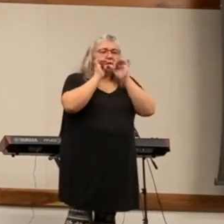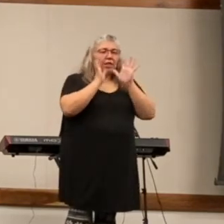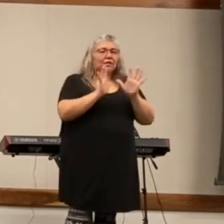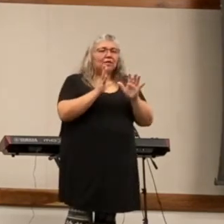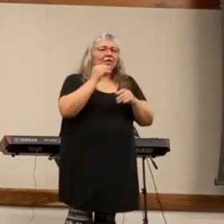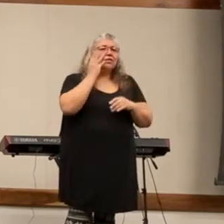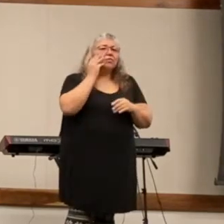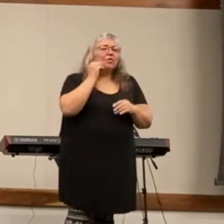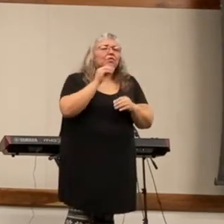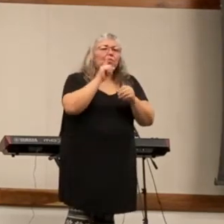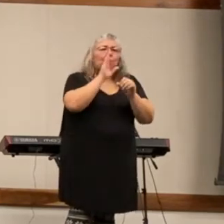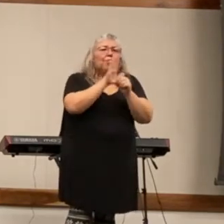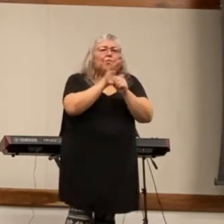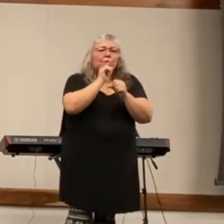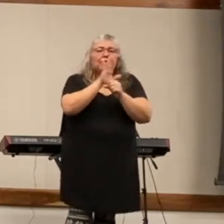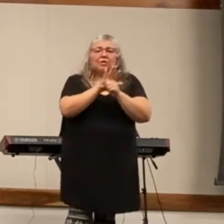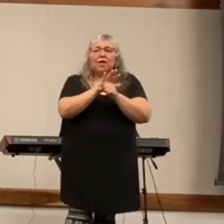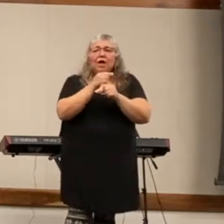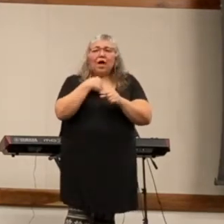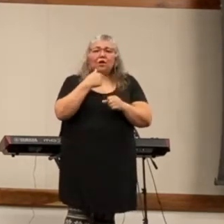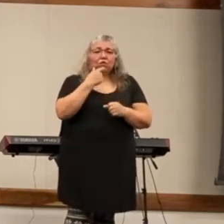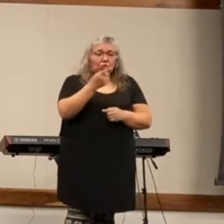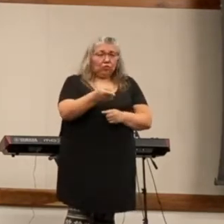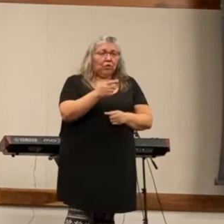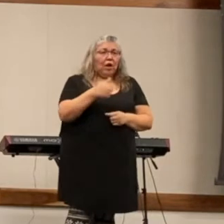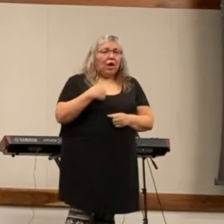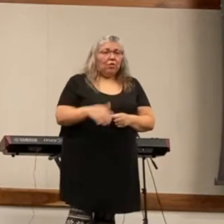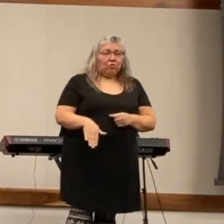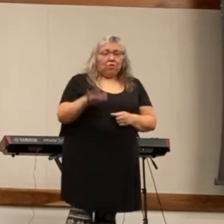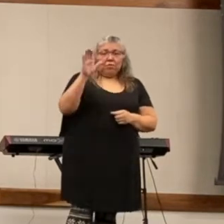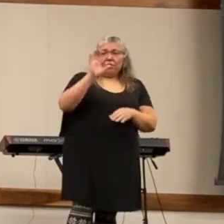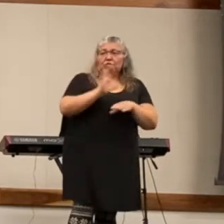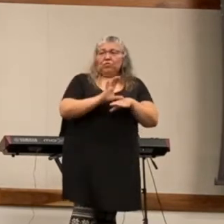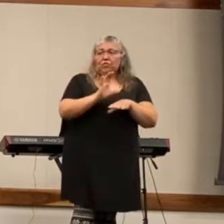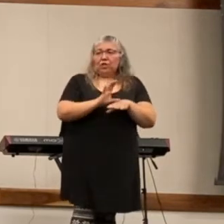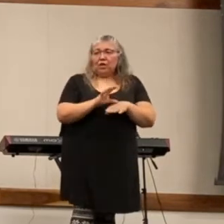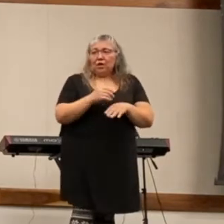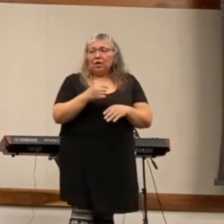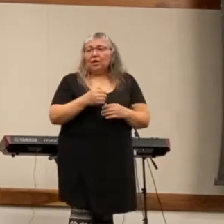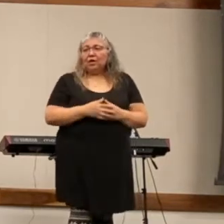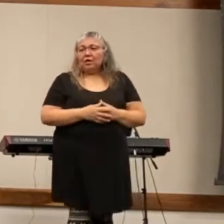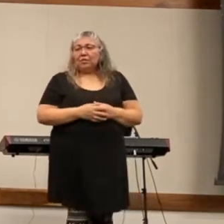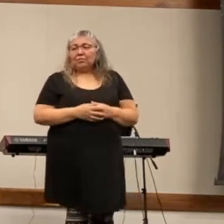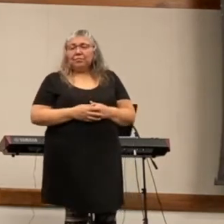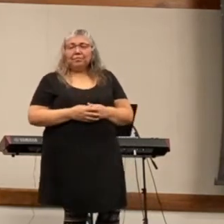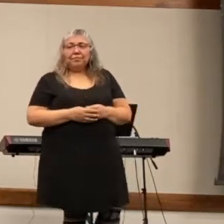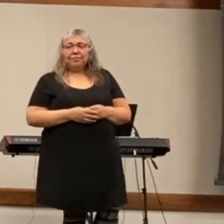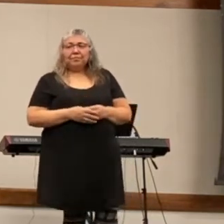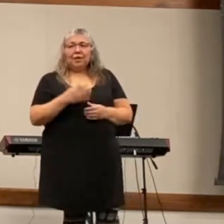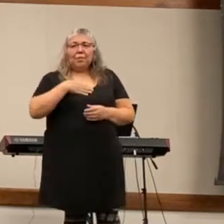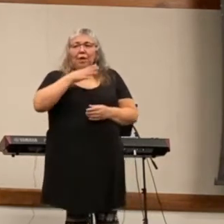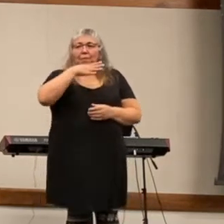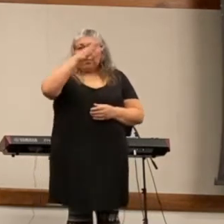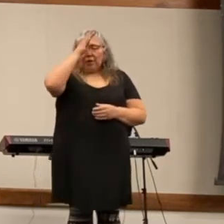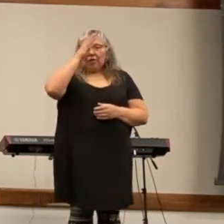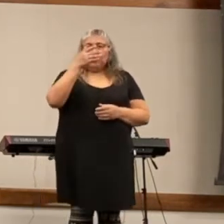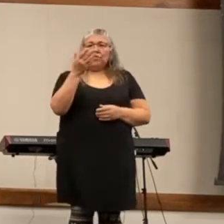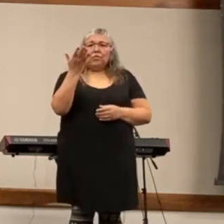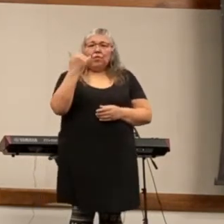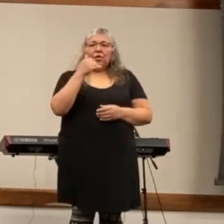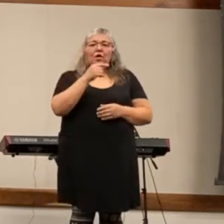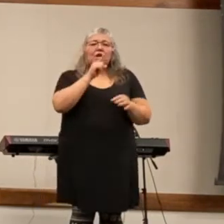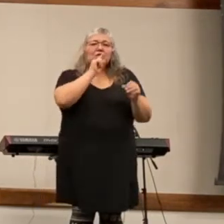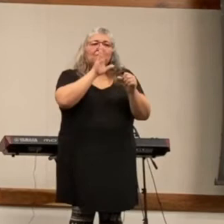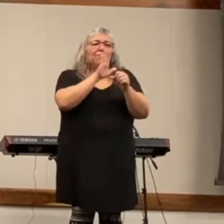promises. I told you I grew up in the church. I grew up in the church. My parents were